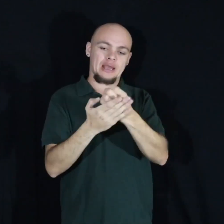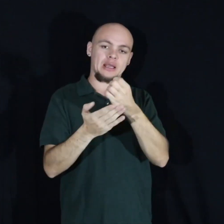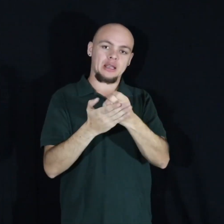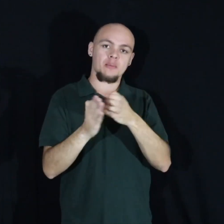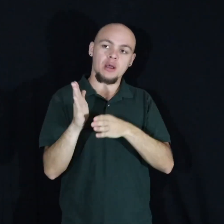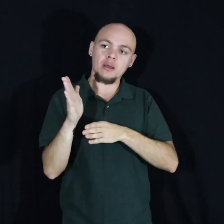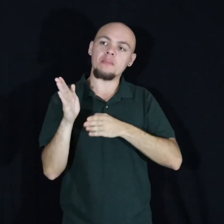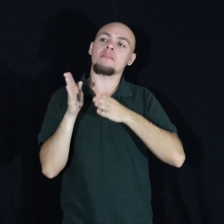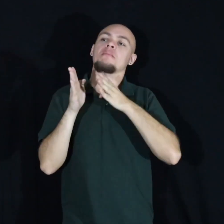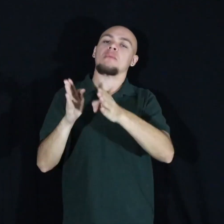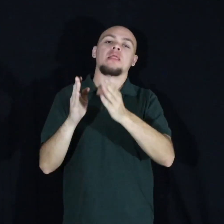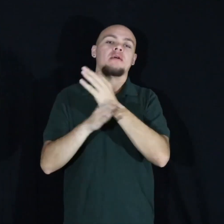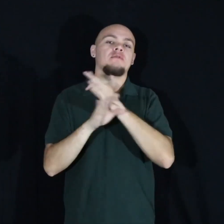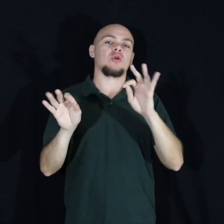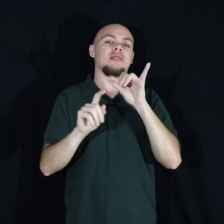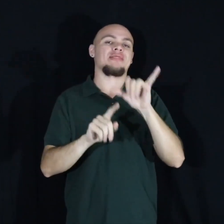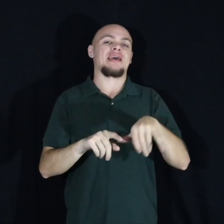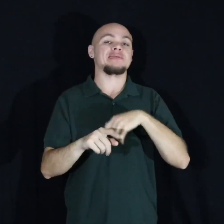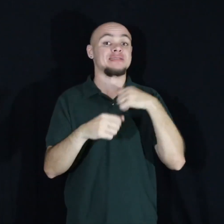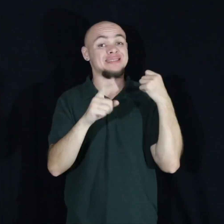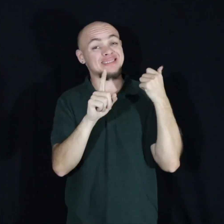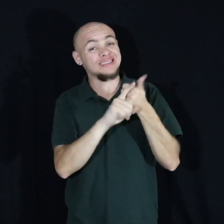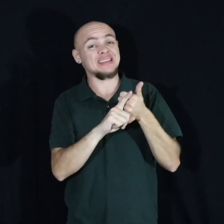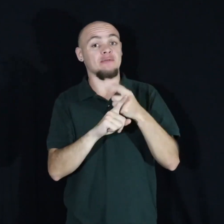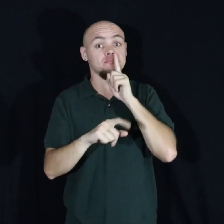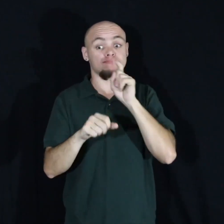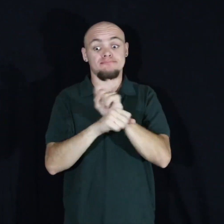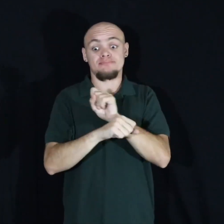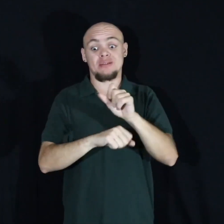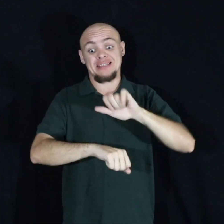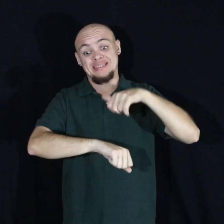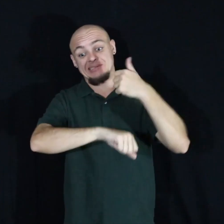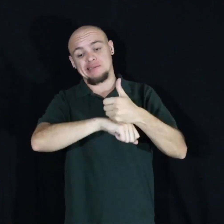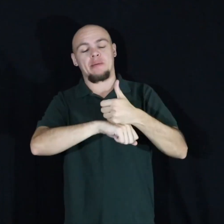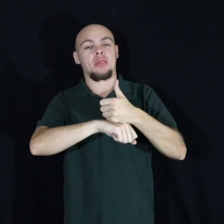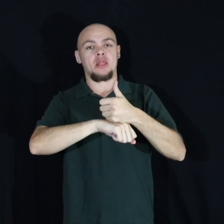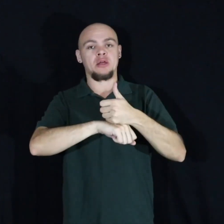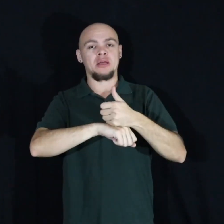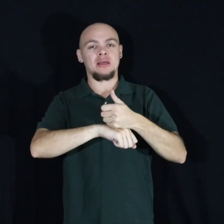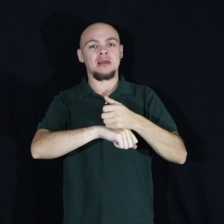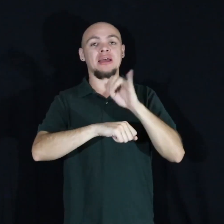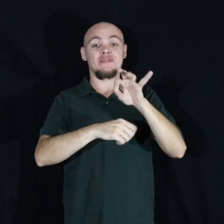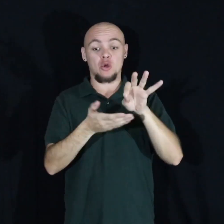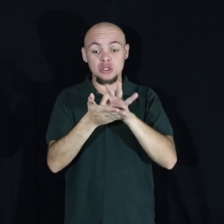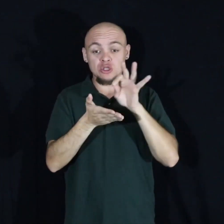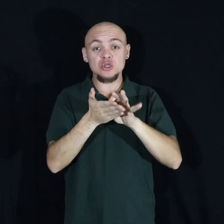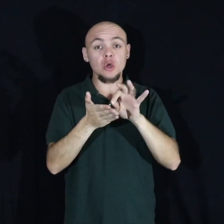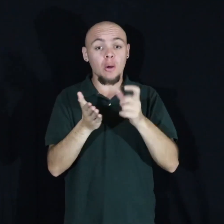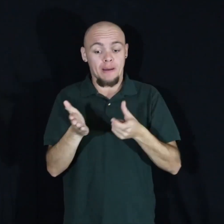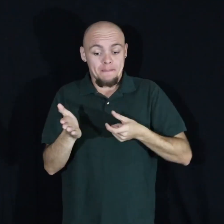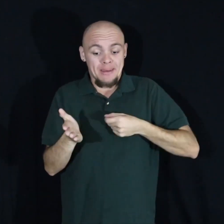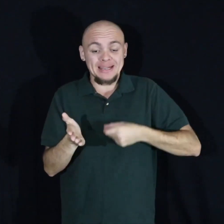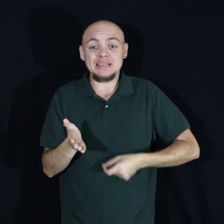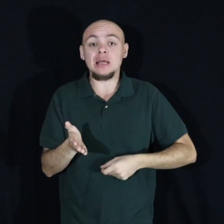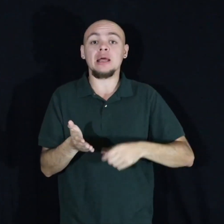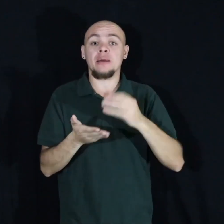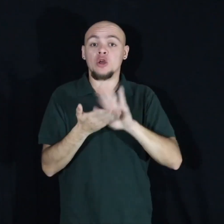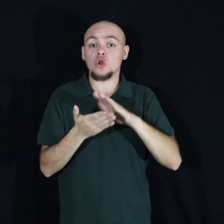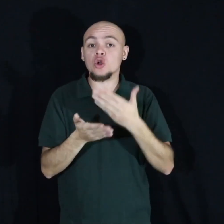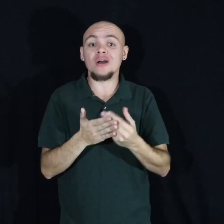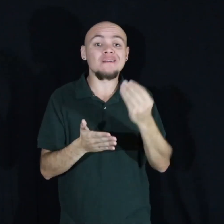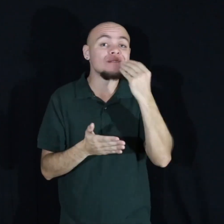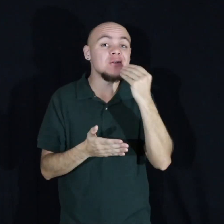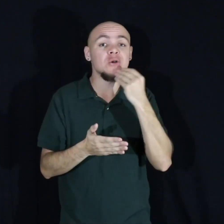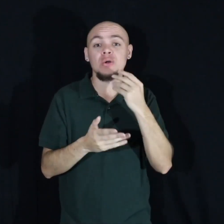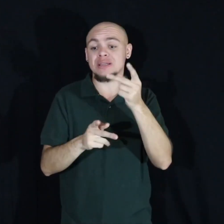of freedom, which is a form of self-actualization. If you can sew a button, if you can cook a meal, care for others, walk a dog, or